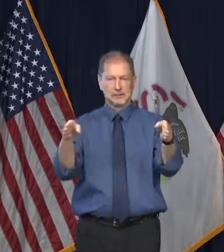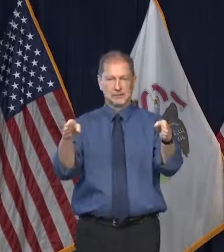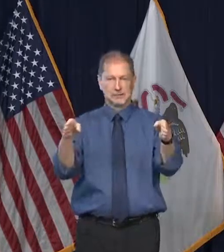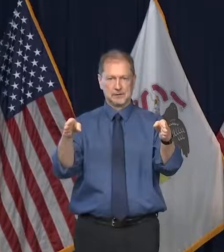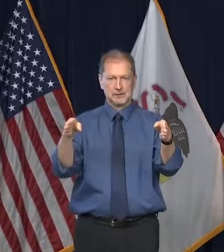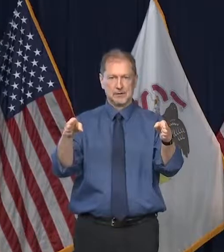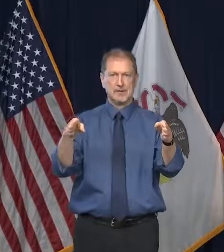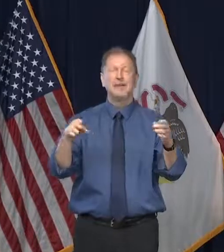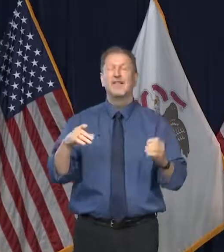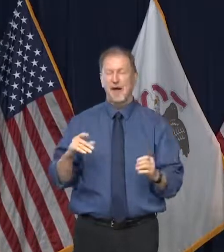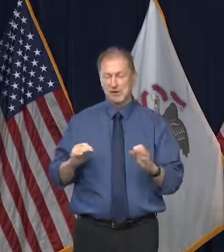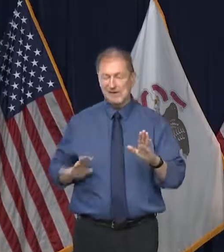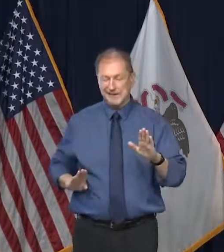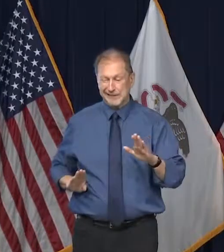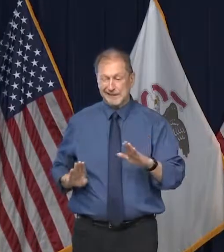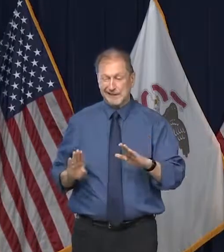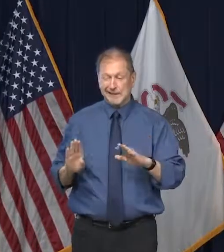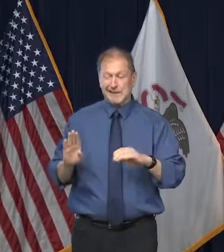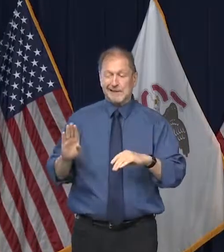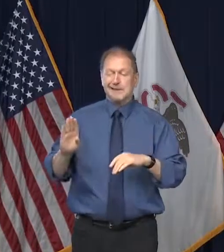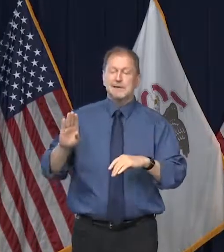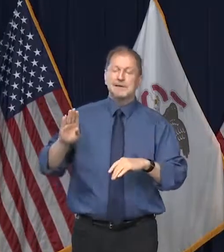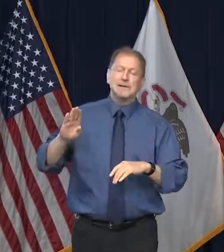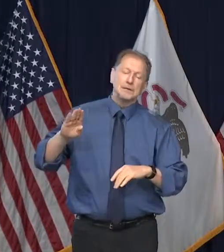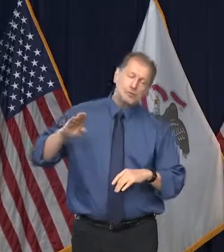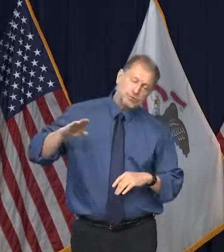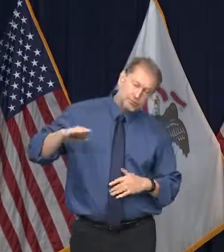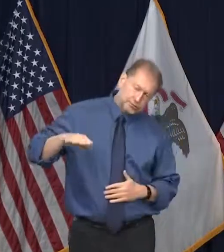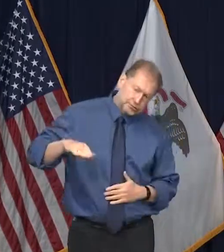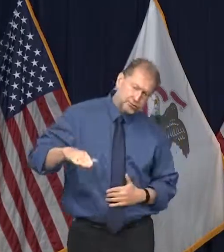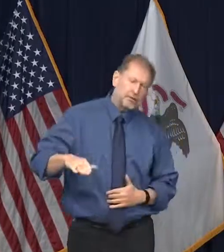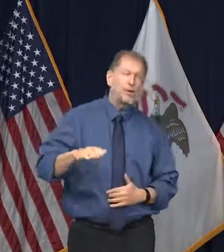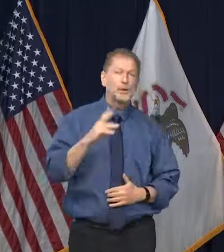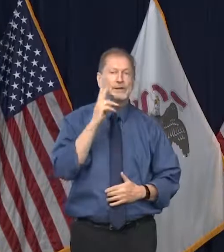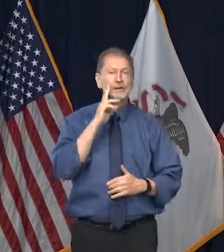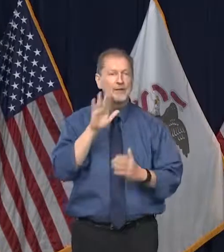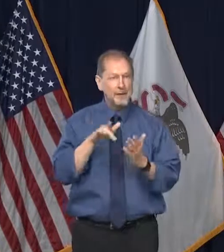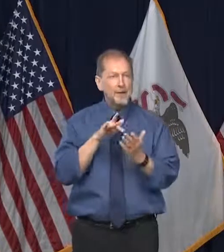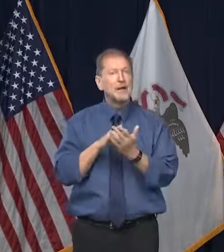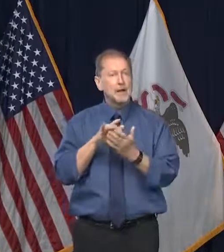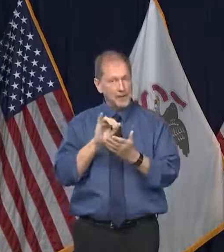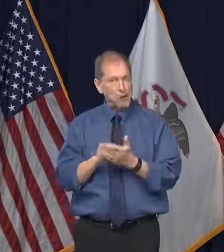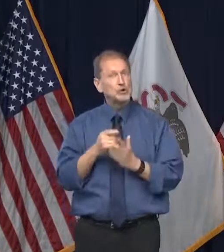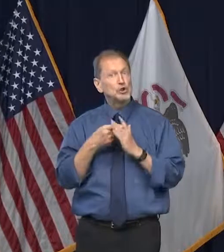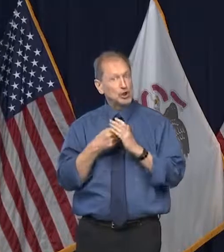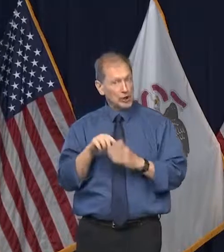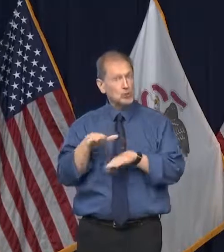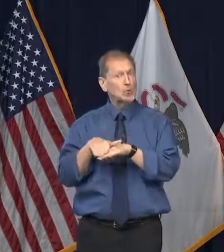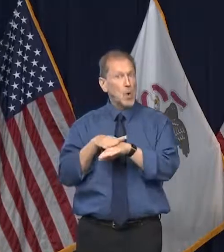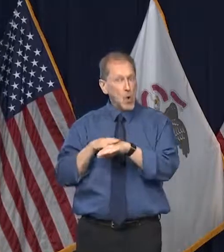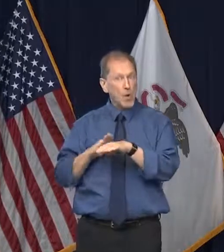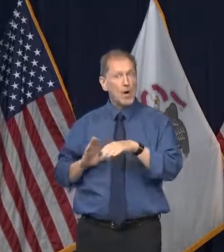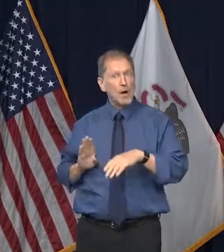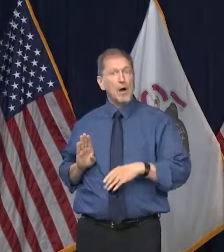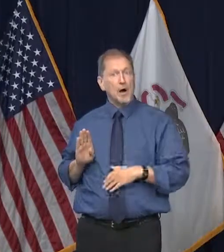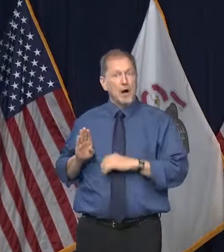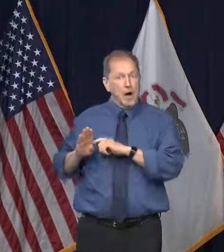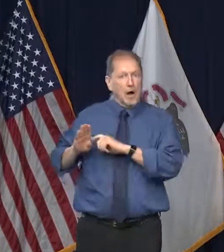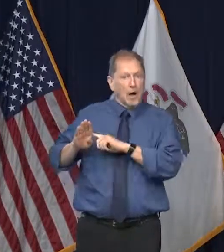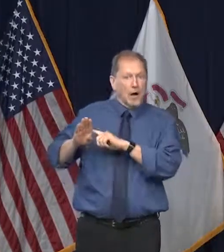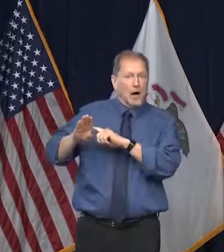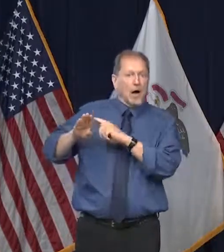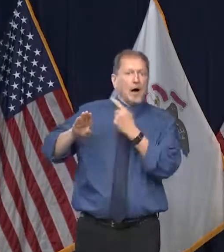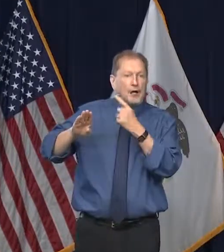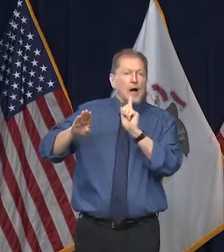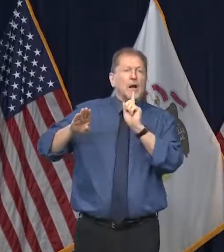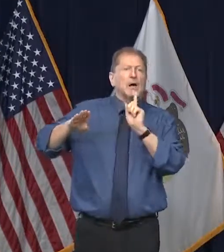get to a peak, right? You can see in the middle of it whether the curve is bending. And then you want to hit a peak and start going the